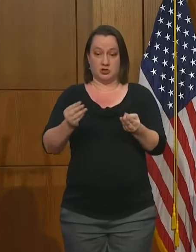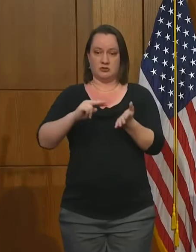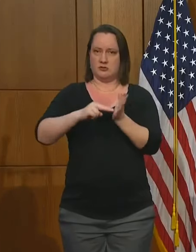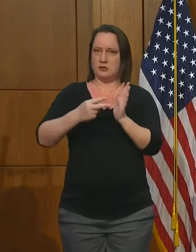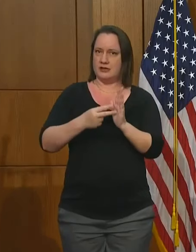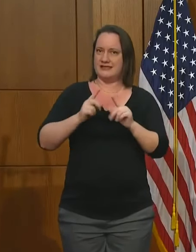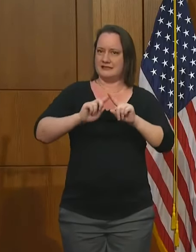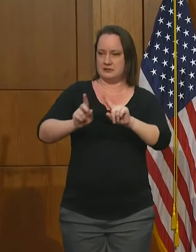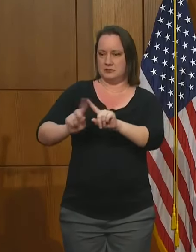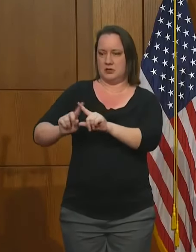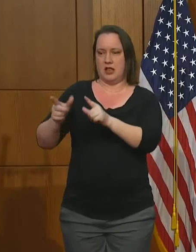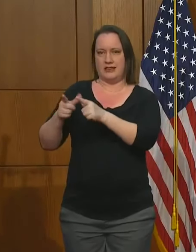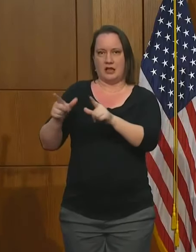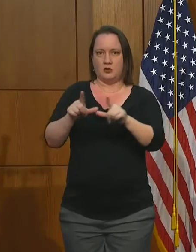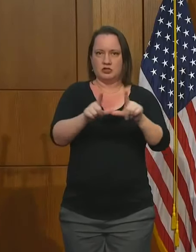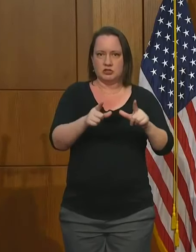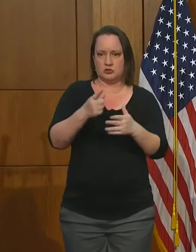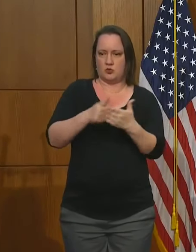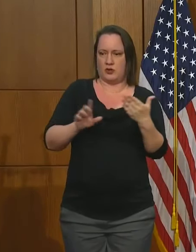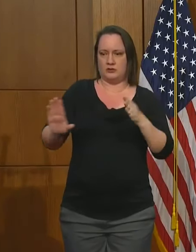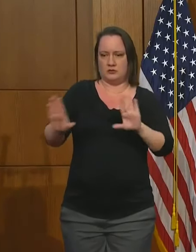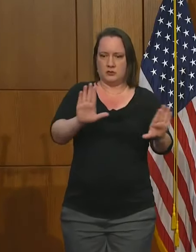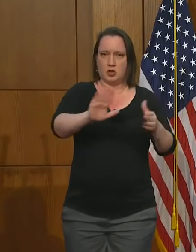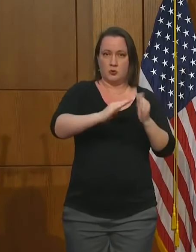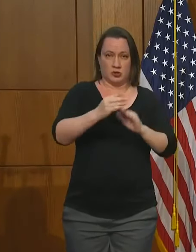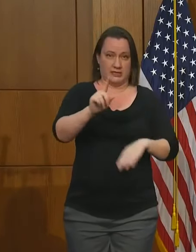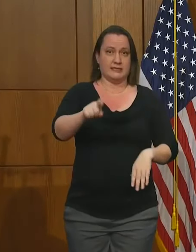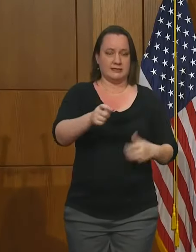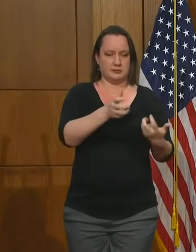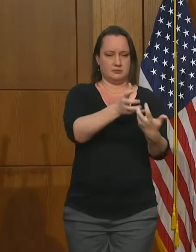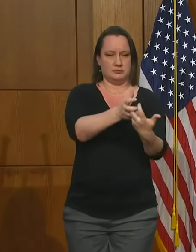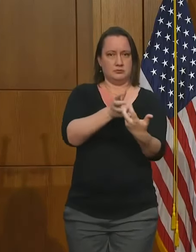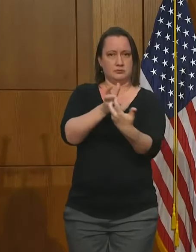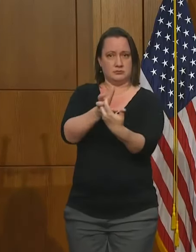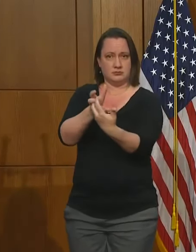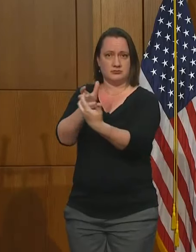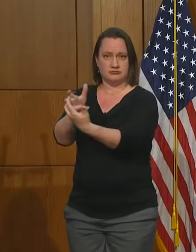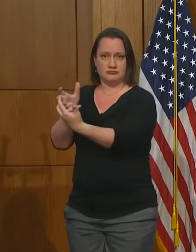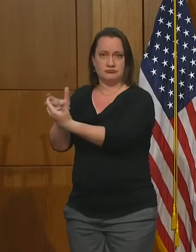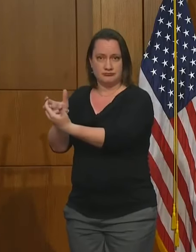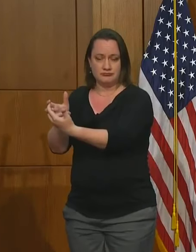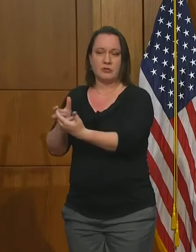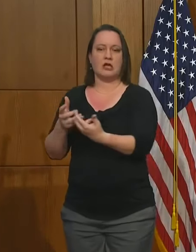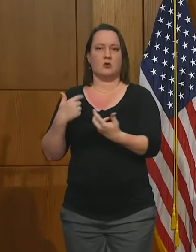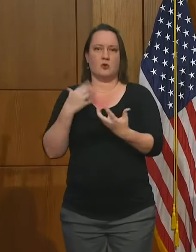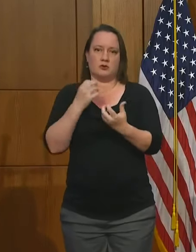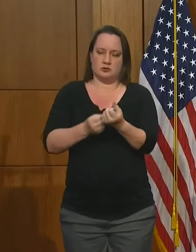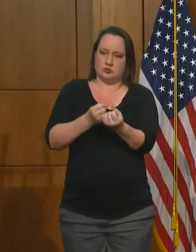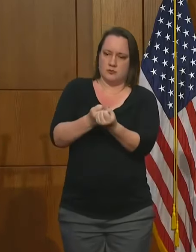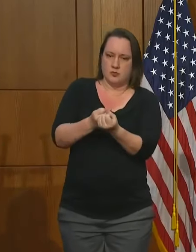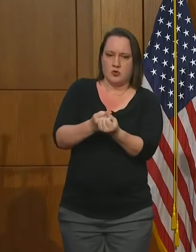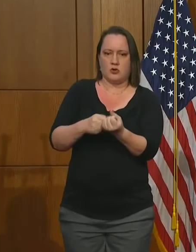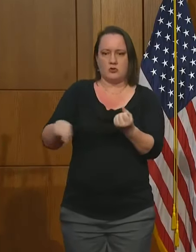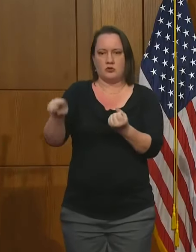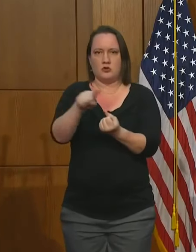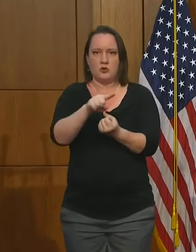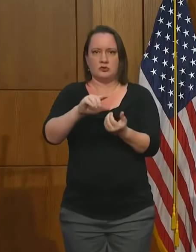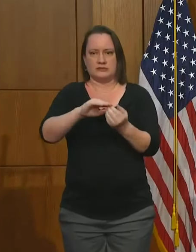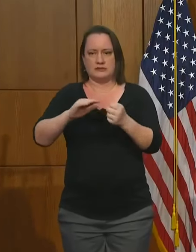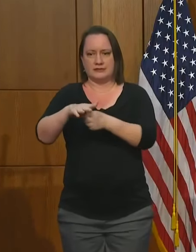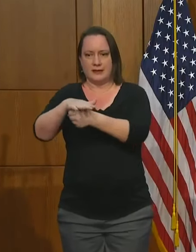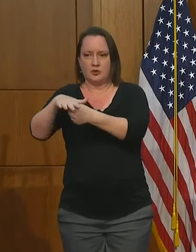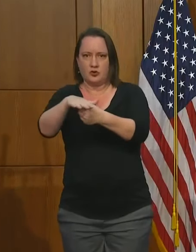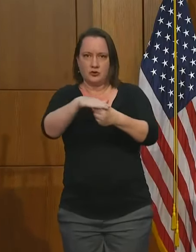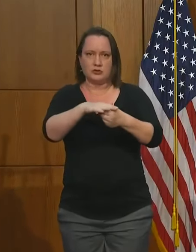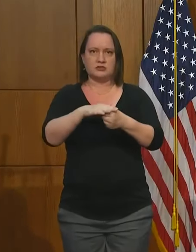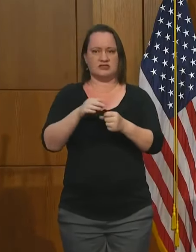identified as being needed, and support in identifying neighborhoods at elevated risk with mapping technology.